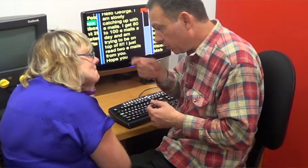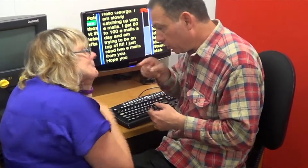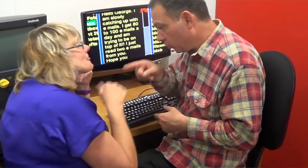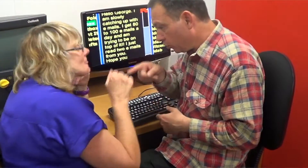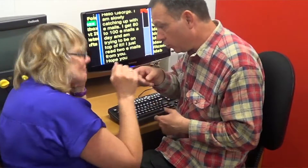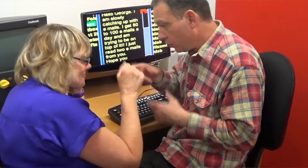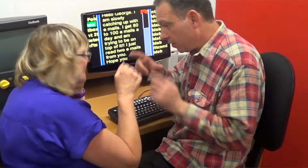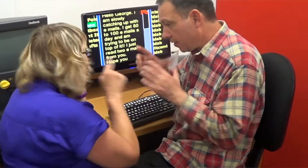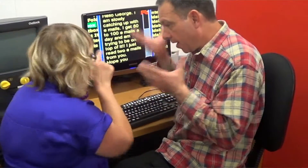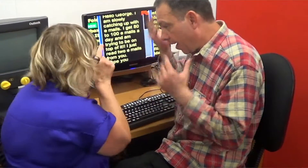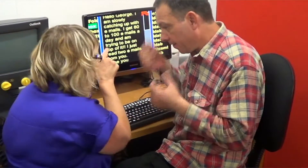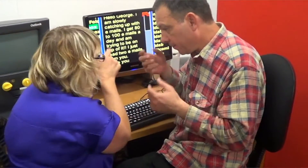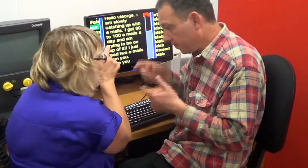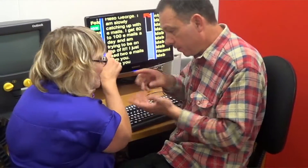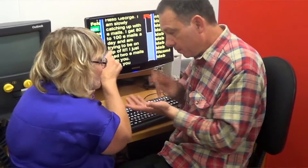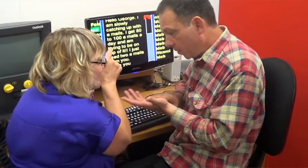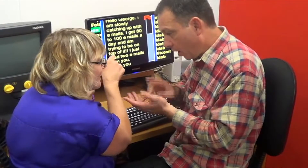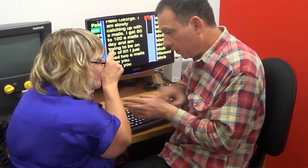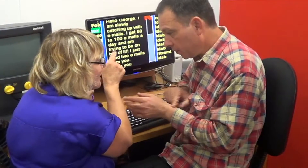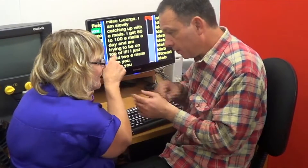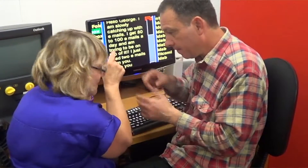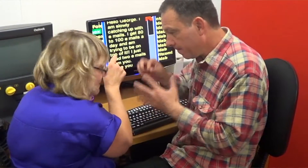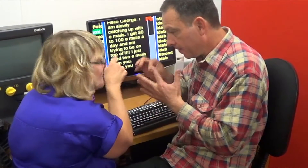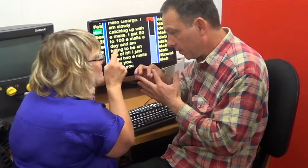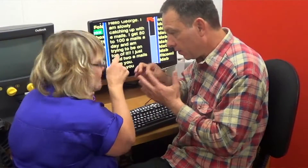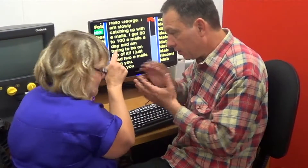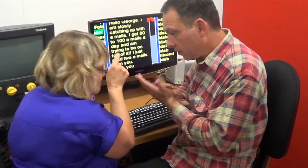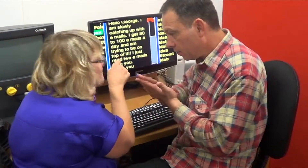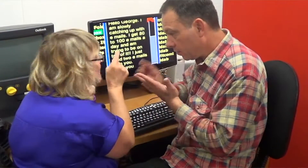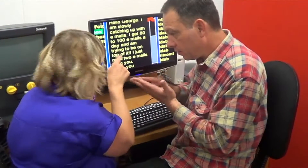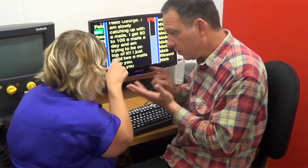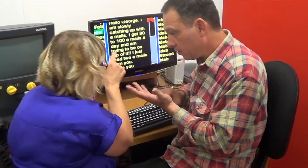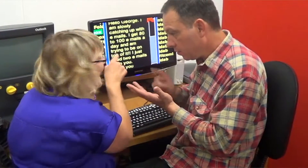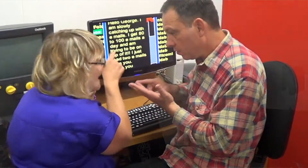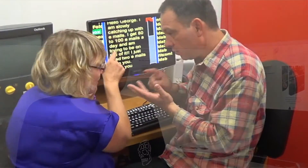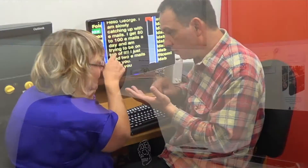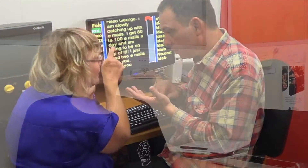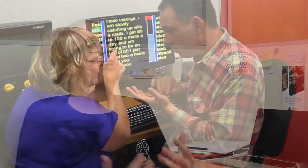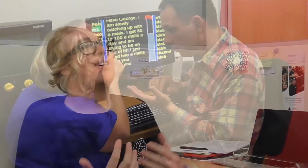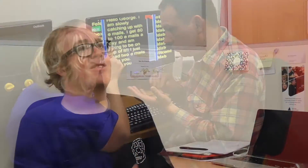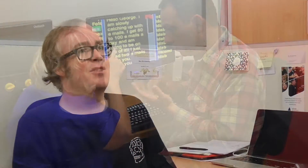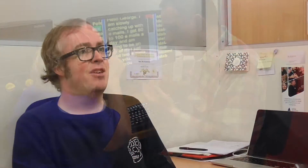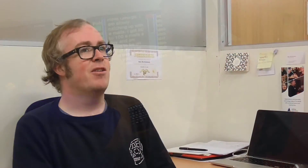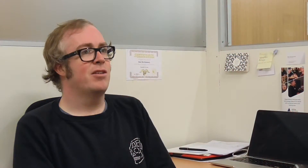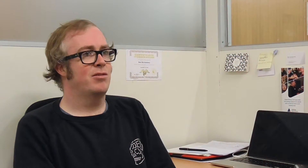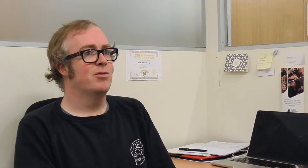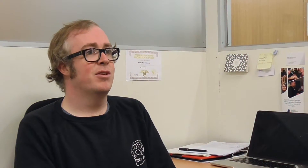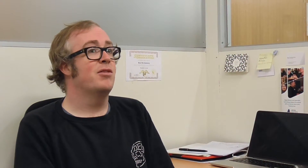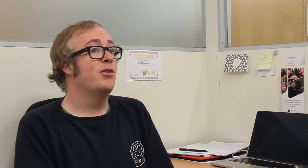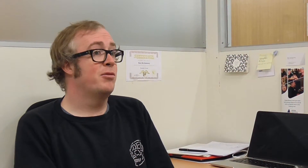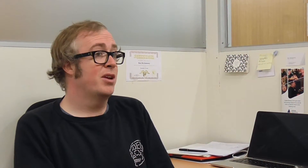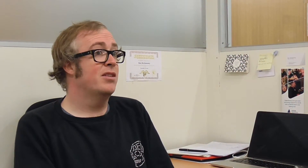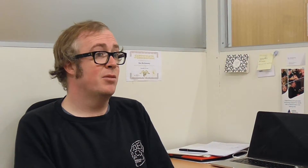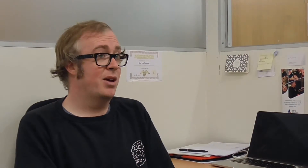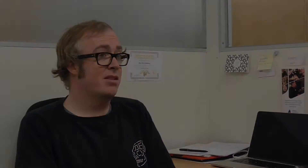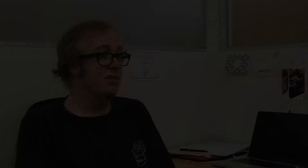-blind community, wherever it is, together, talking, communicating, sharing stories on a regular basis.